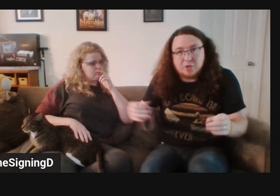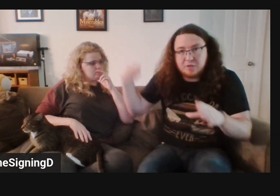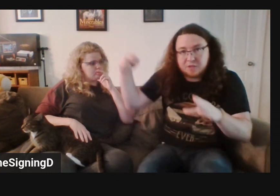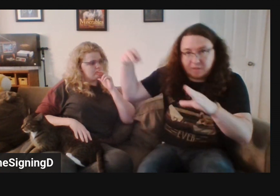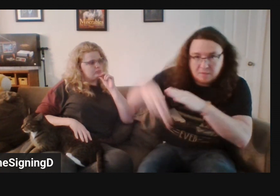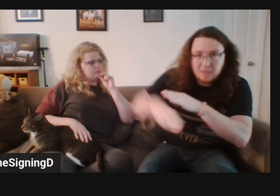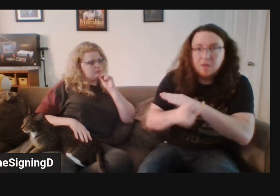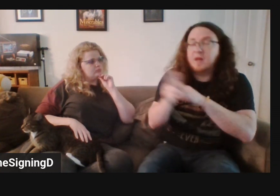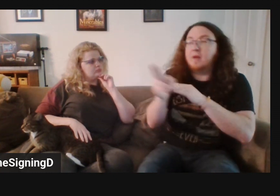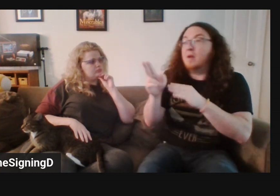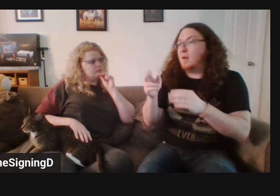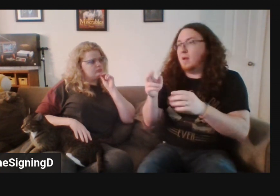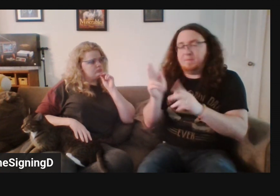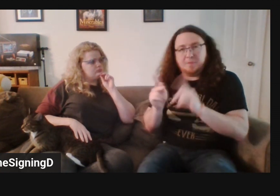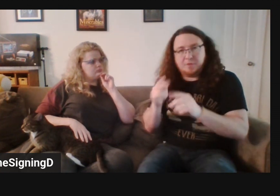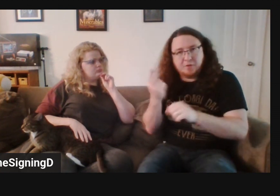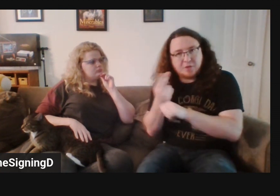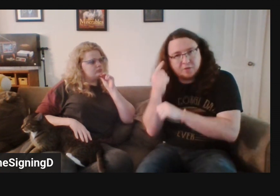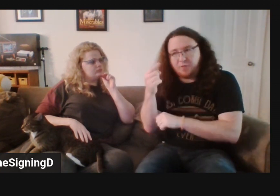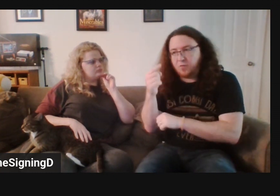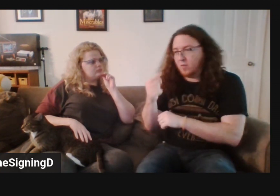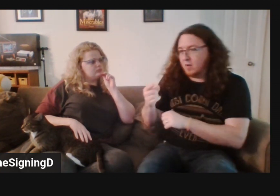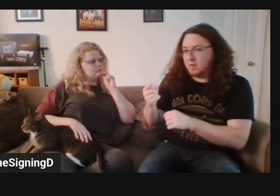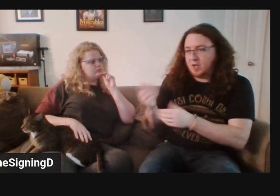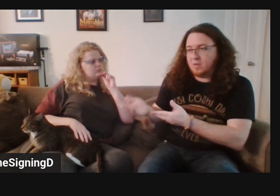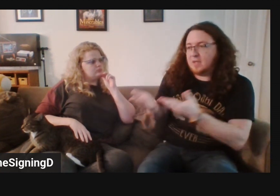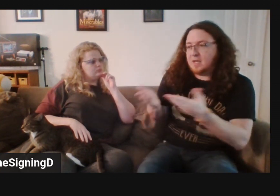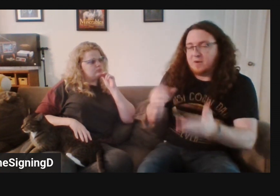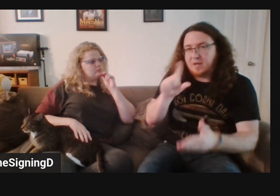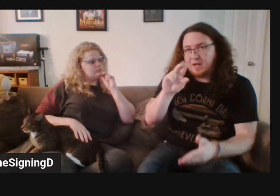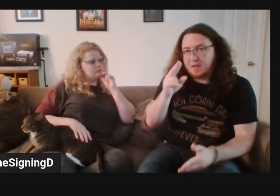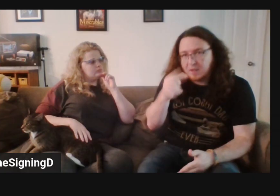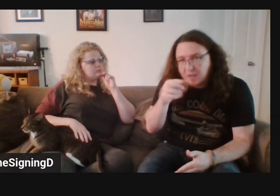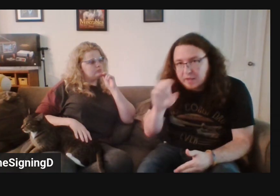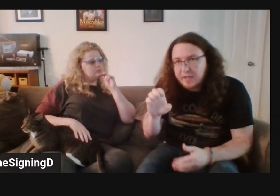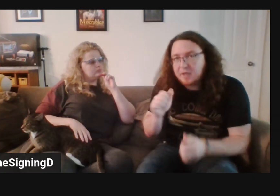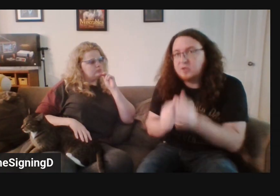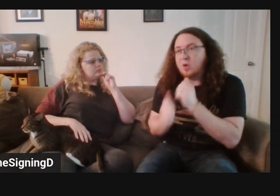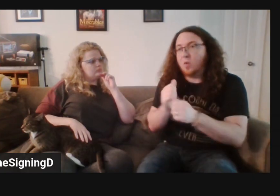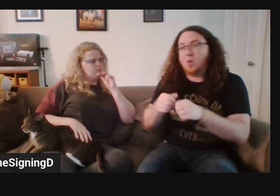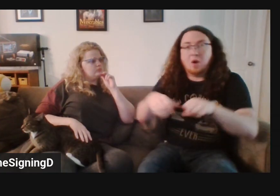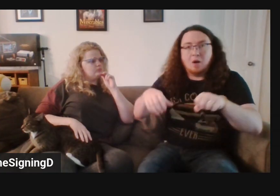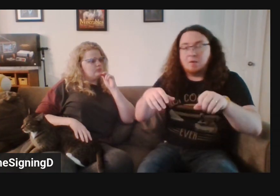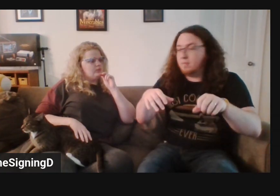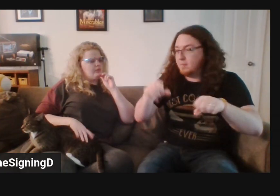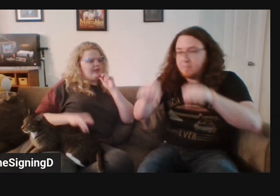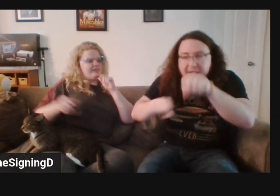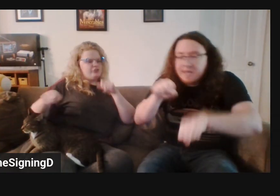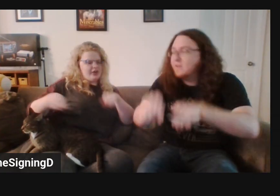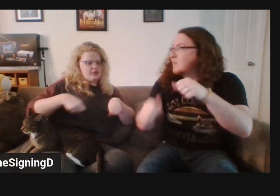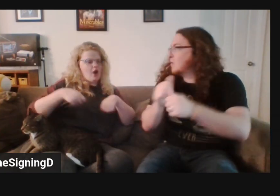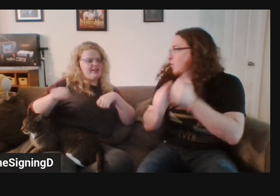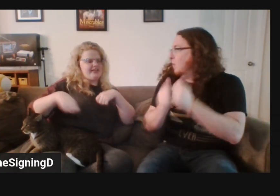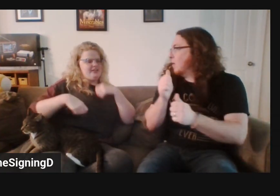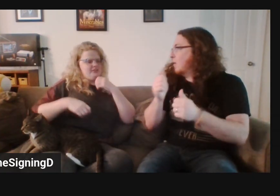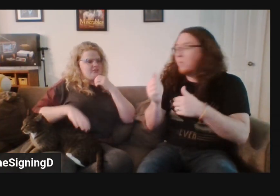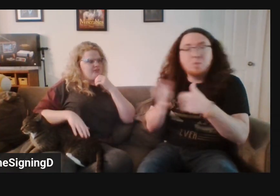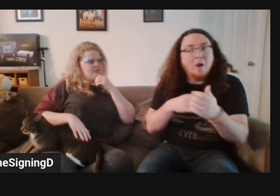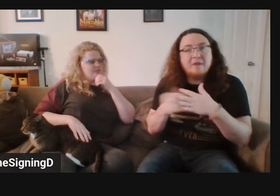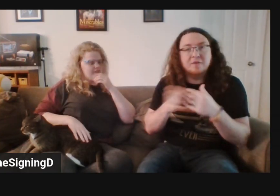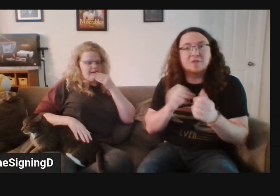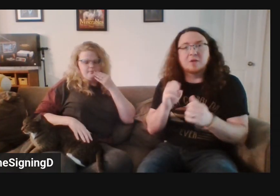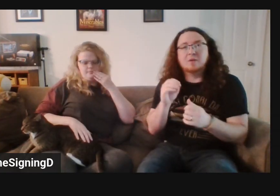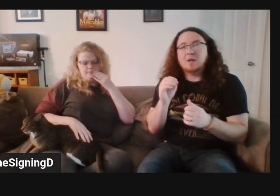that wheelchairs can go down. Yeah. People use those for, carrying luggage or Like bikes